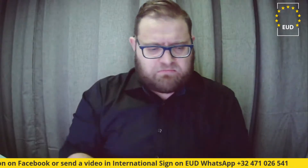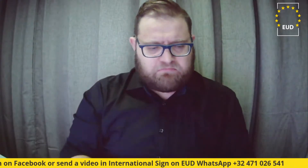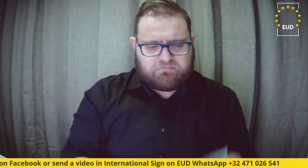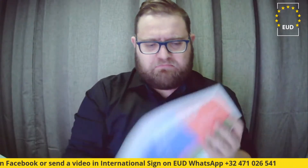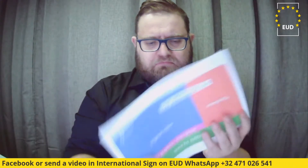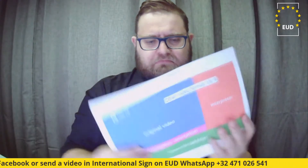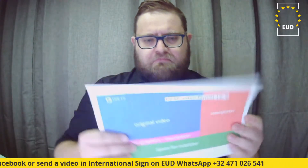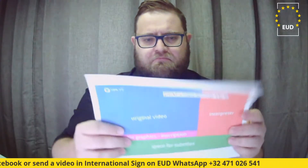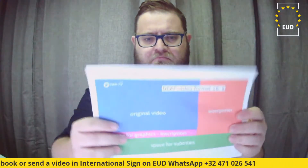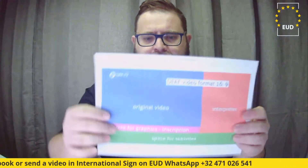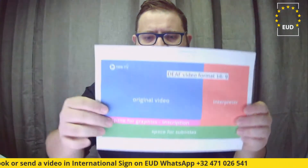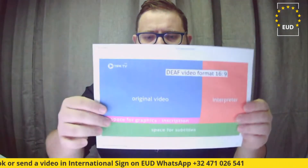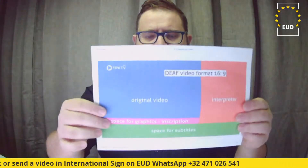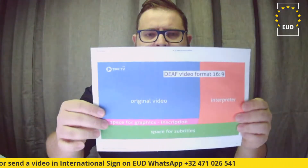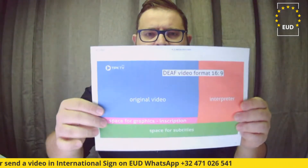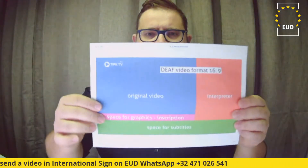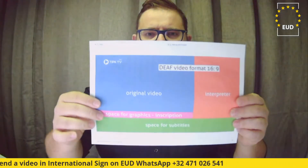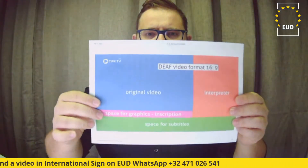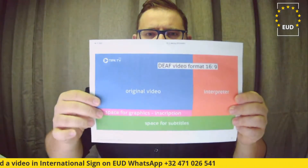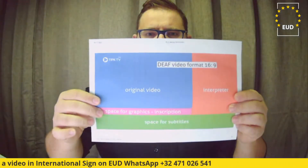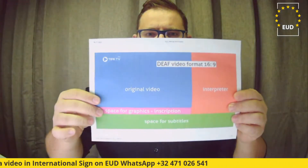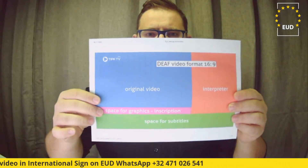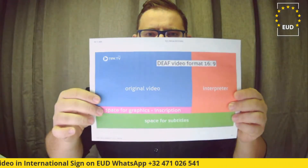to develop a minimum standard